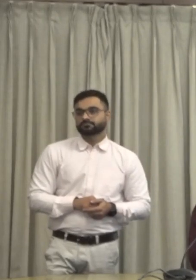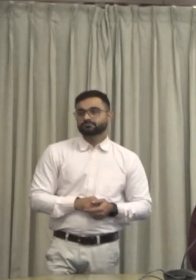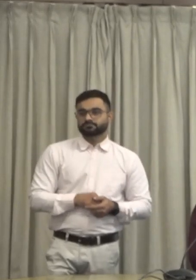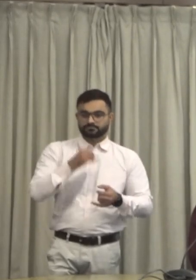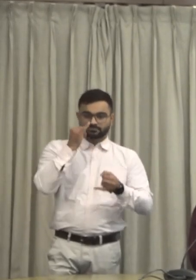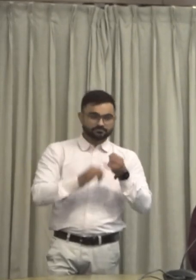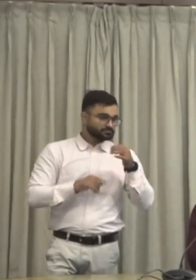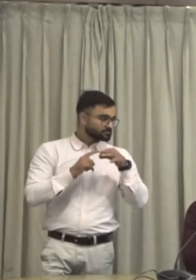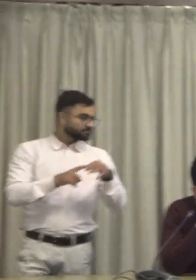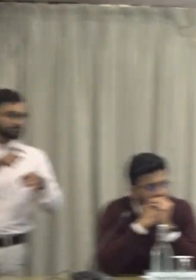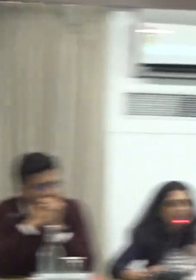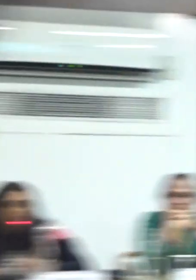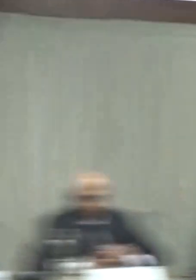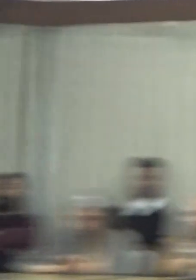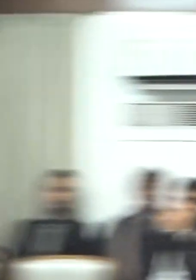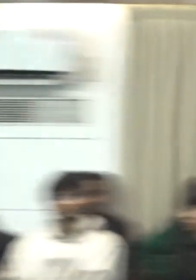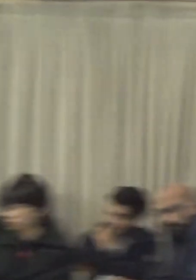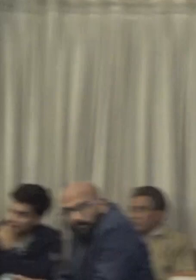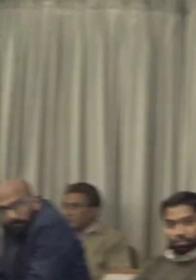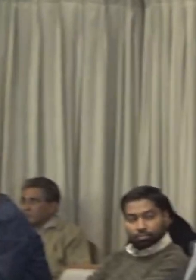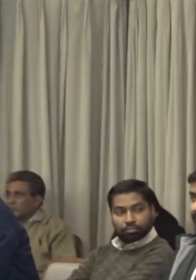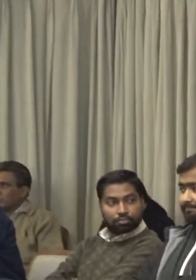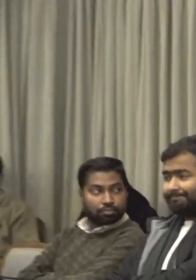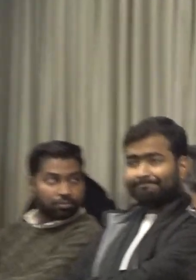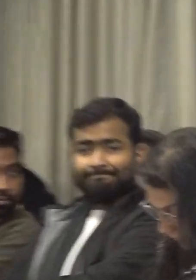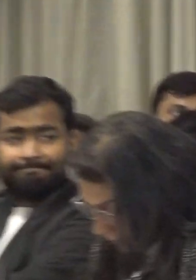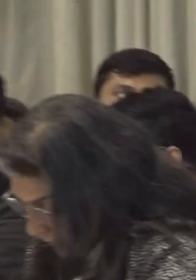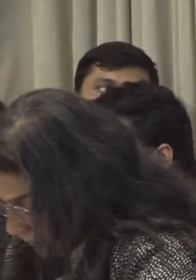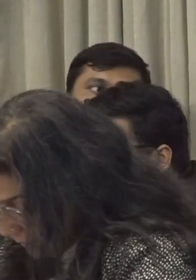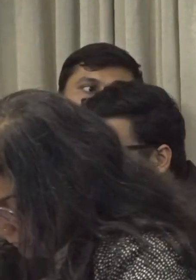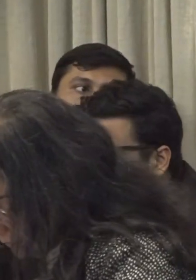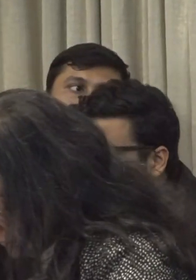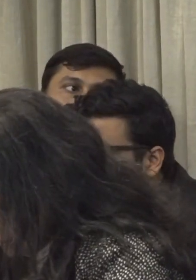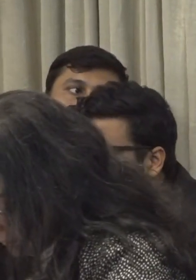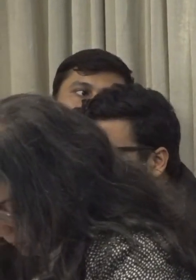One last question from the gentleman in the back, and then we'll close for today.